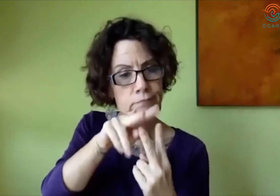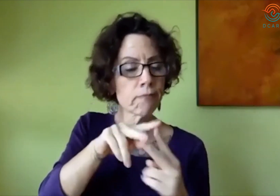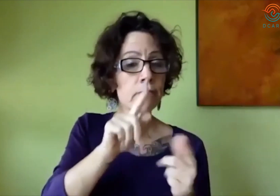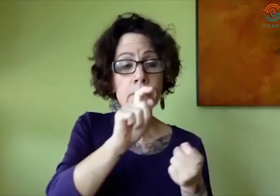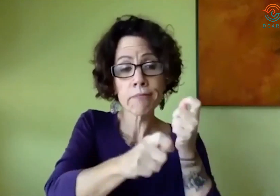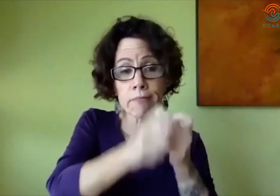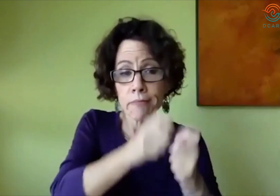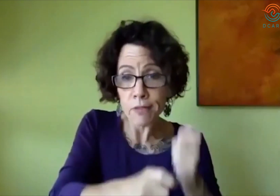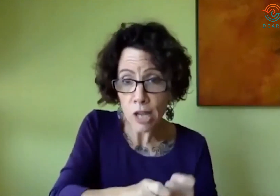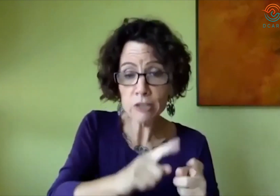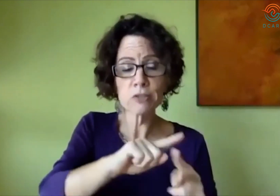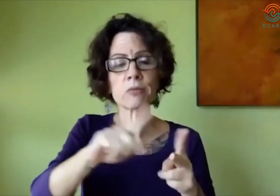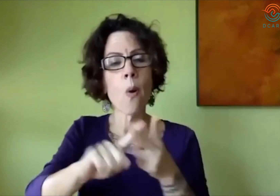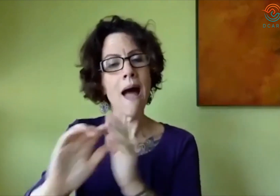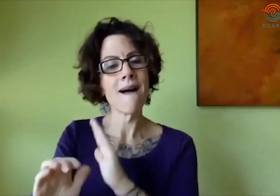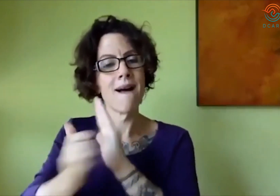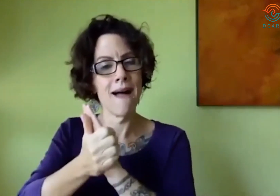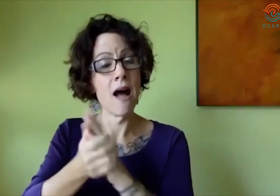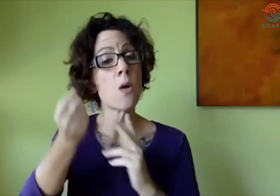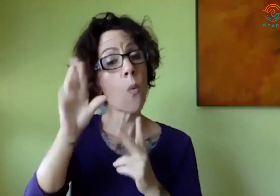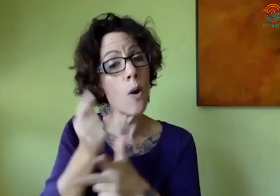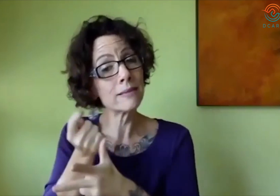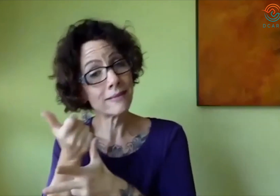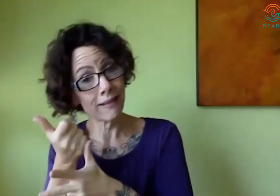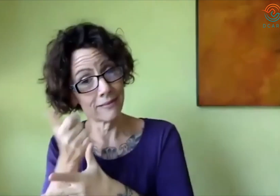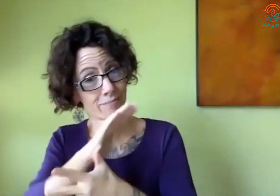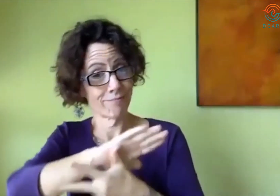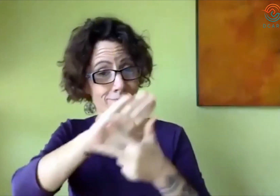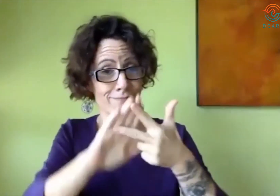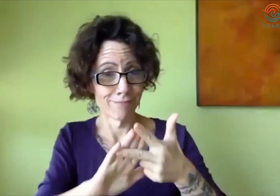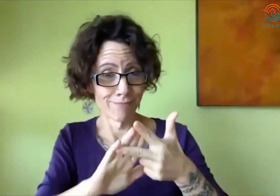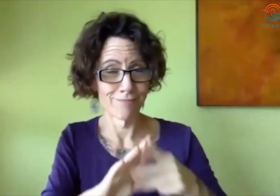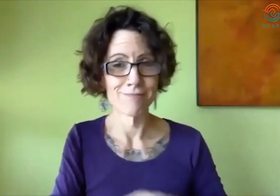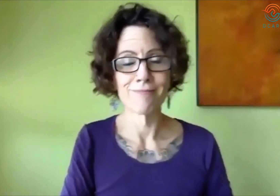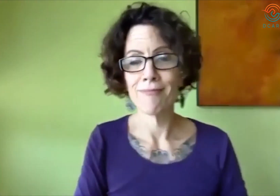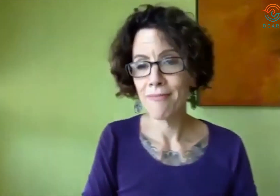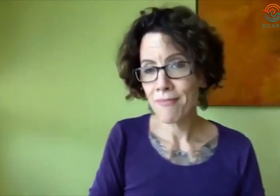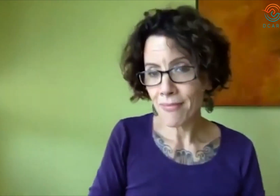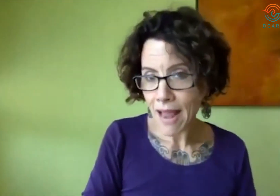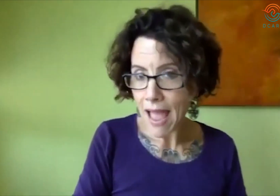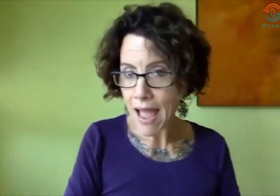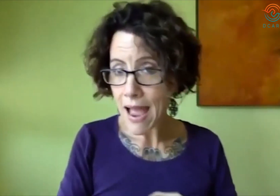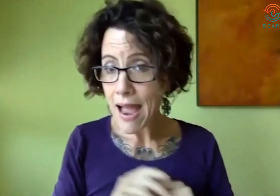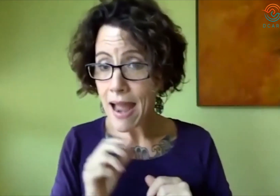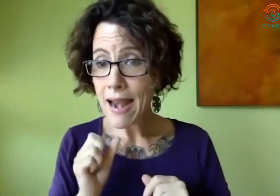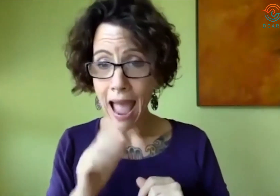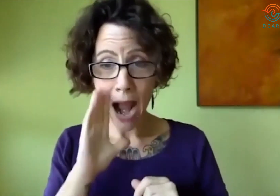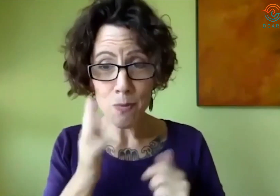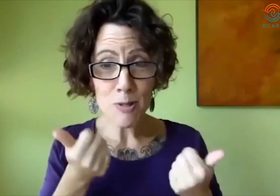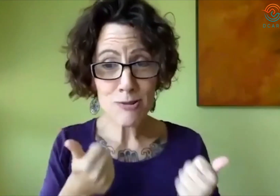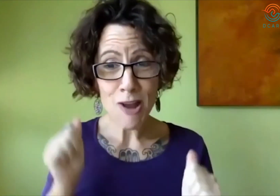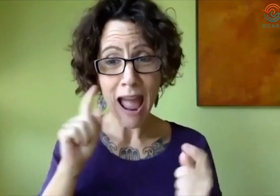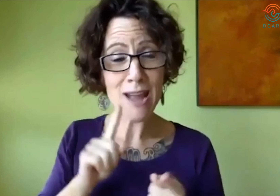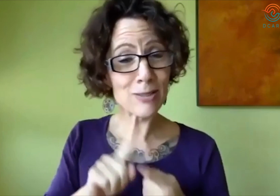document, adding or deleting something. I will discuss more about trust next